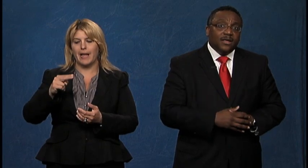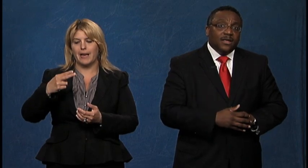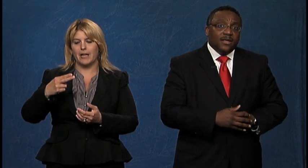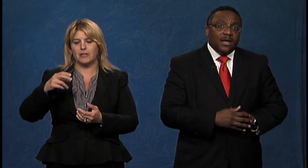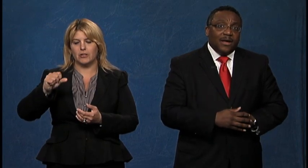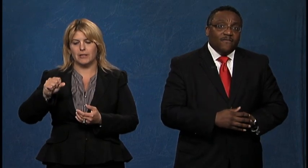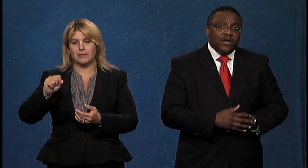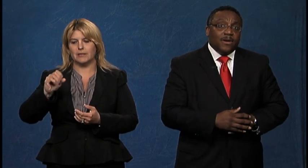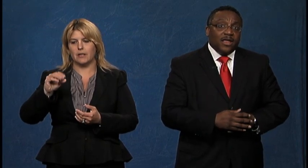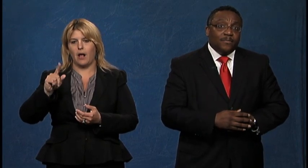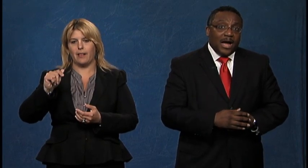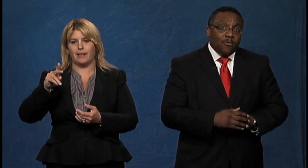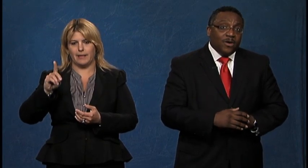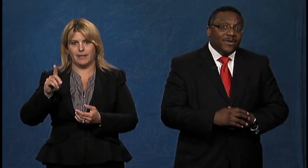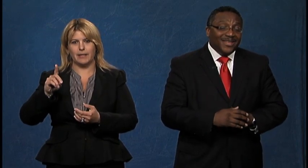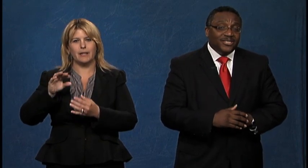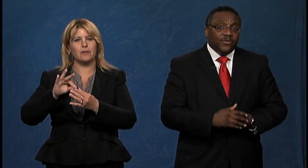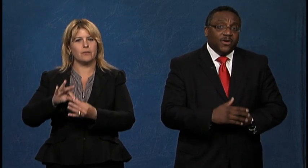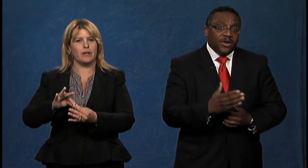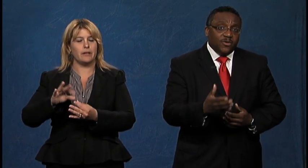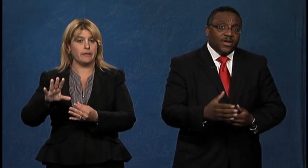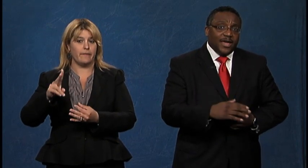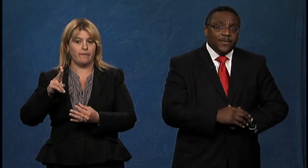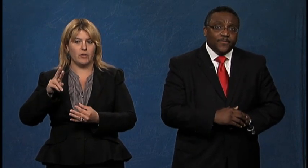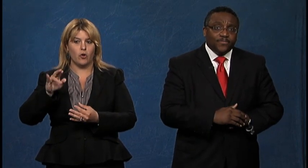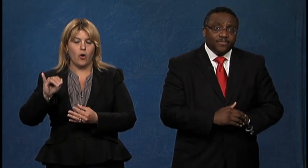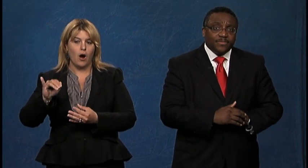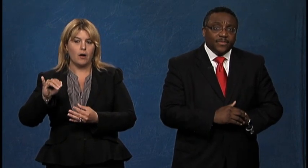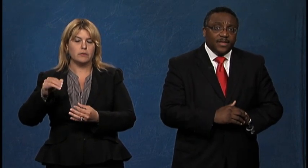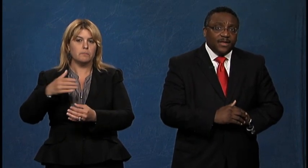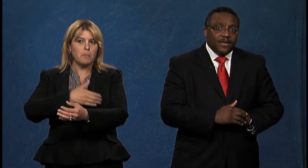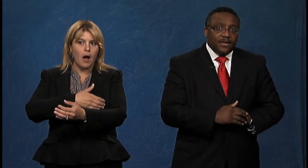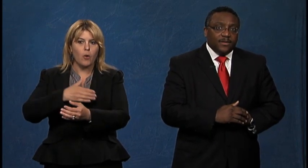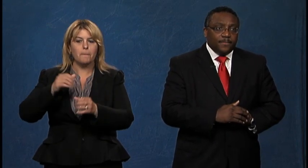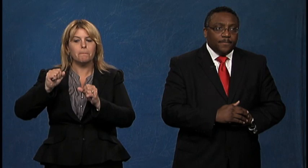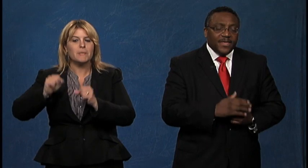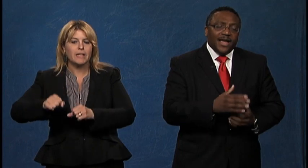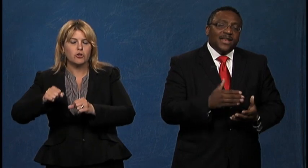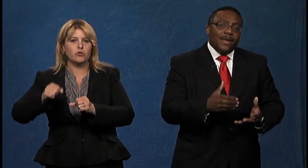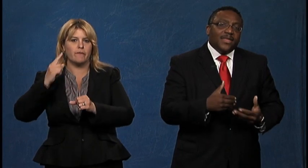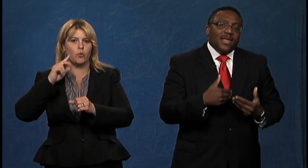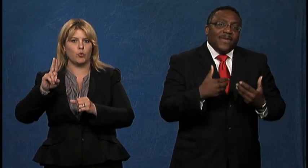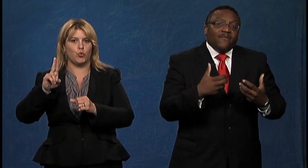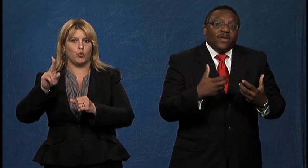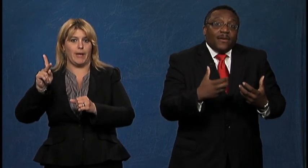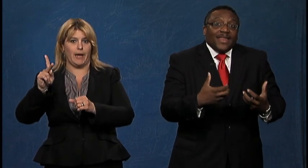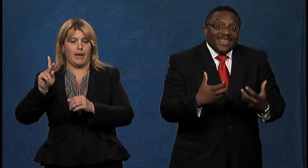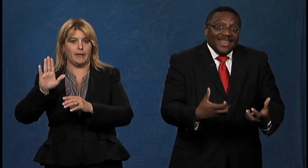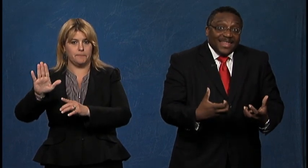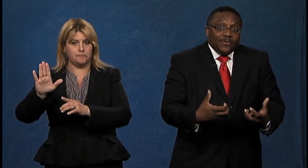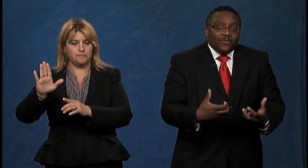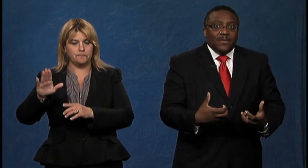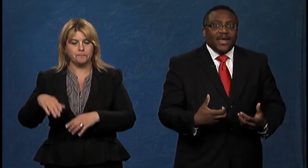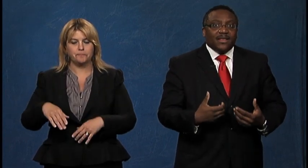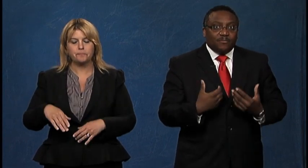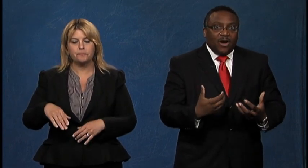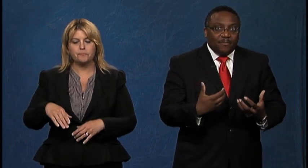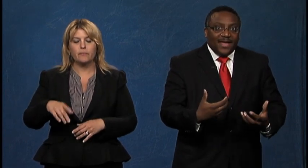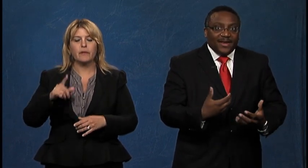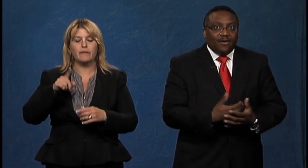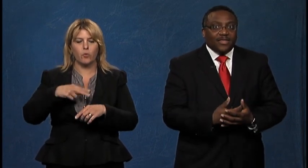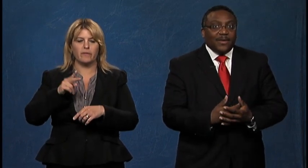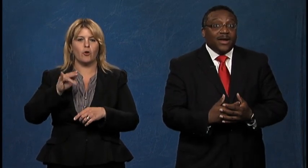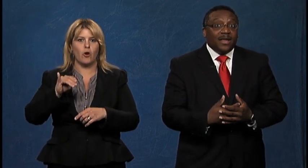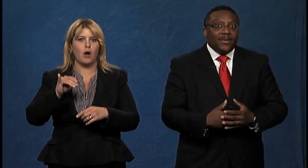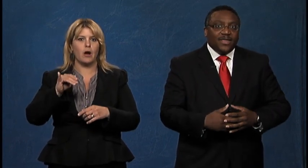Scotland about VRI's power and potential there in the UK. The economics that make VRI sensible, that make it a smart